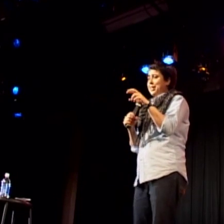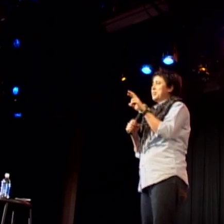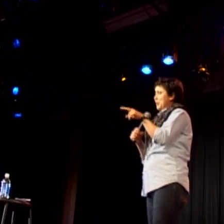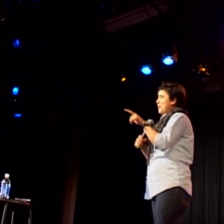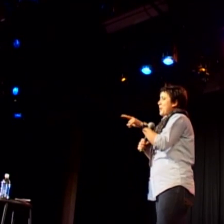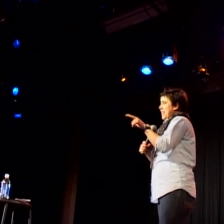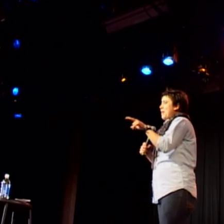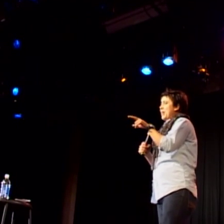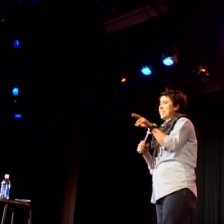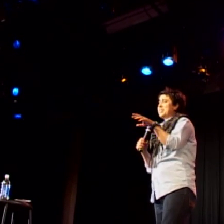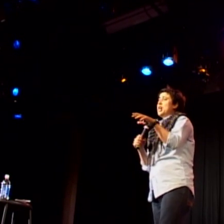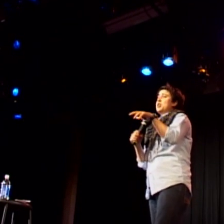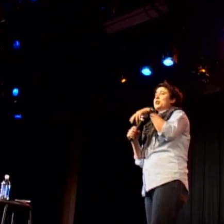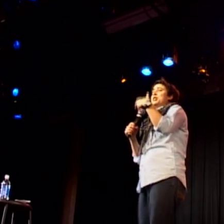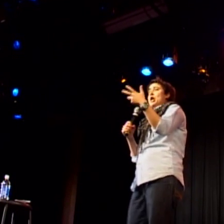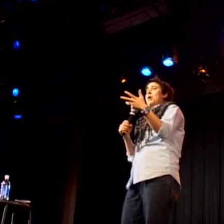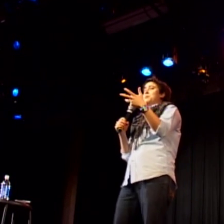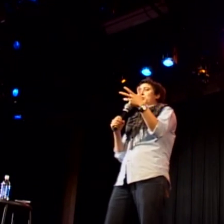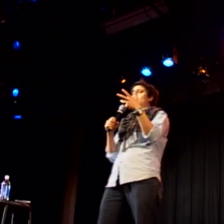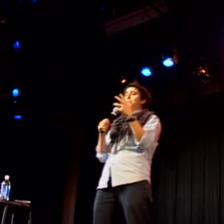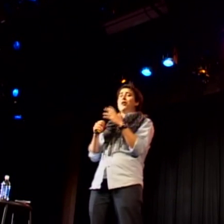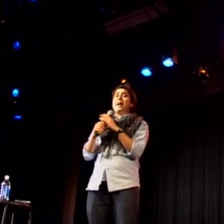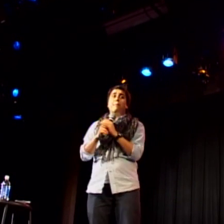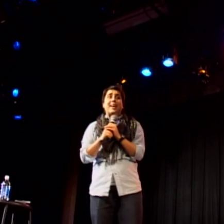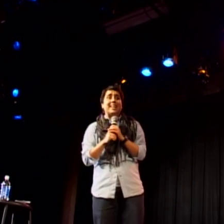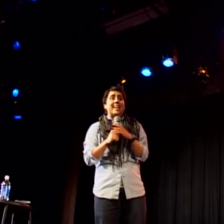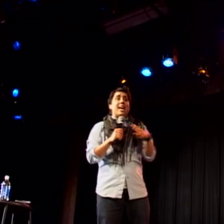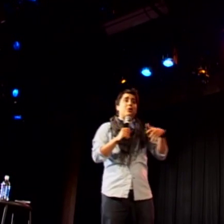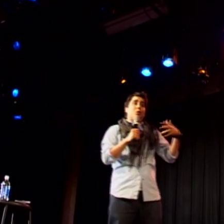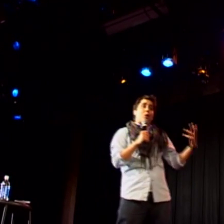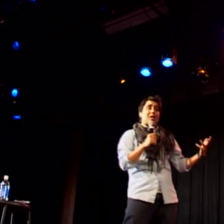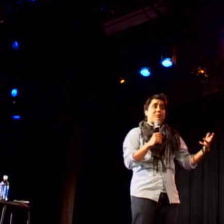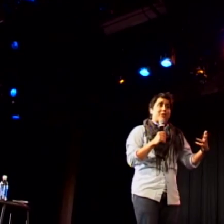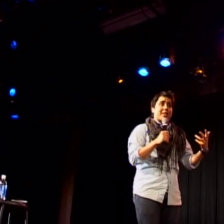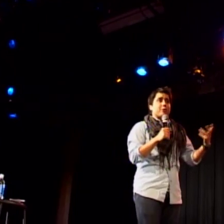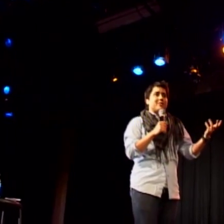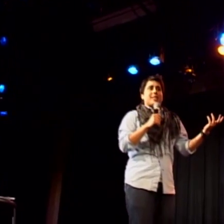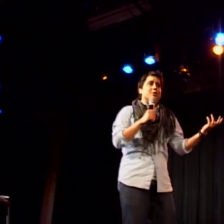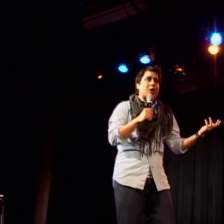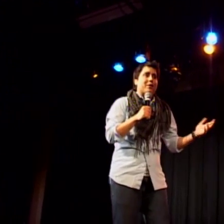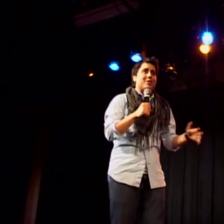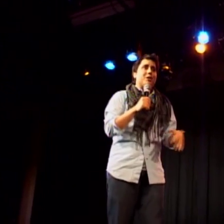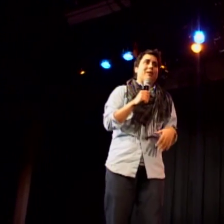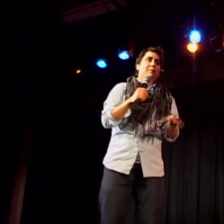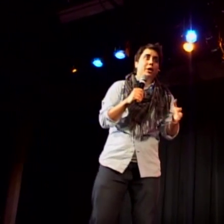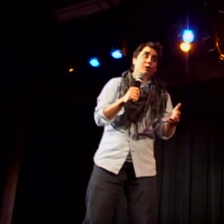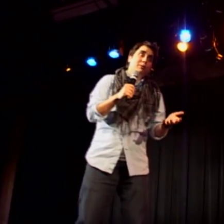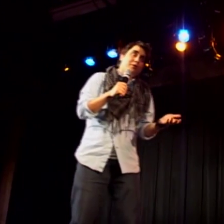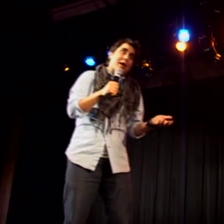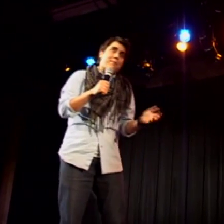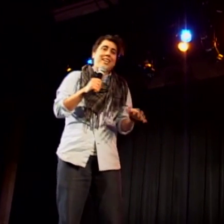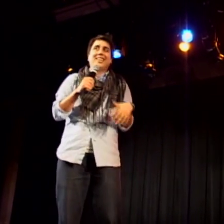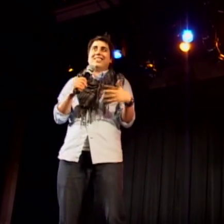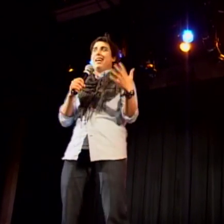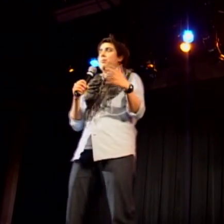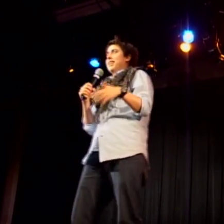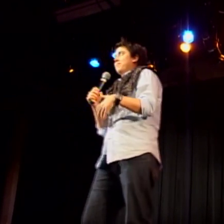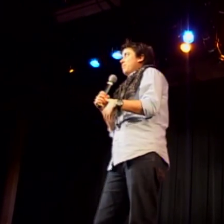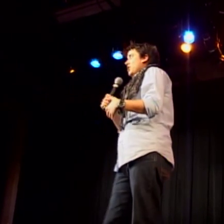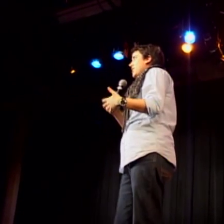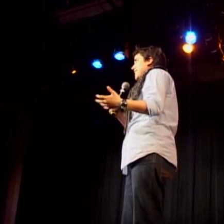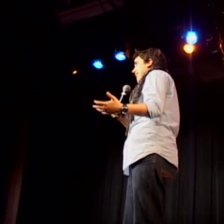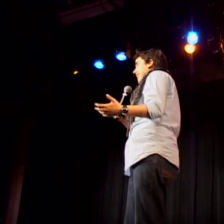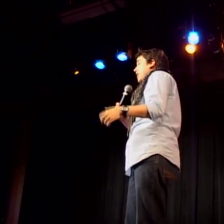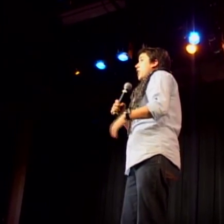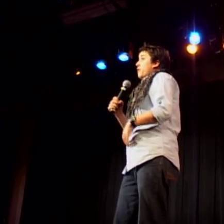way, okay? You get a 2 for 1 in that way, because you can show up to interpret for Aunt Betty, and you can walk up to like the dentist office, and you can be like, I'm here to interpret for Aunt Betty, and the guy will